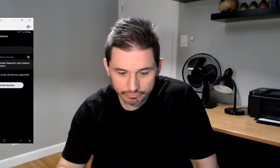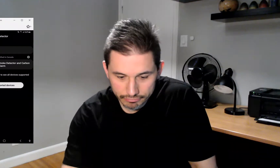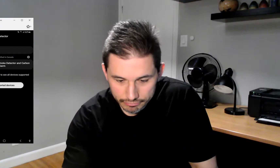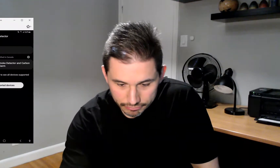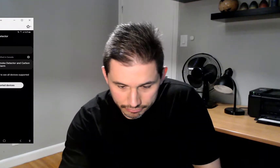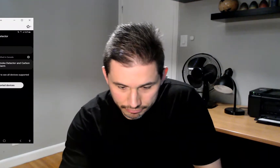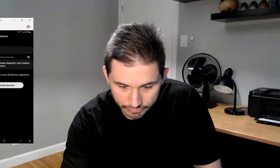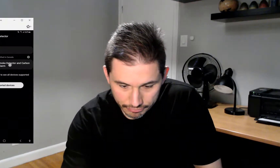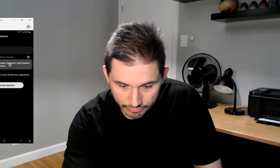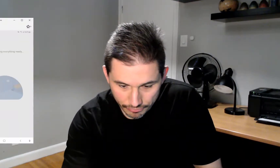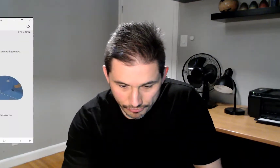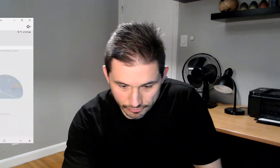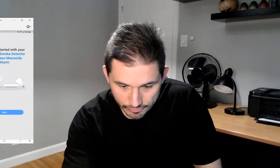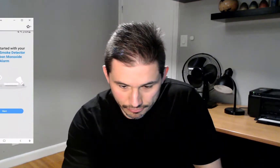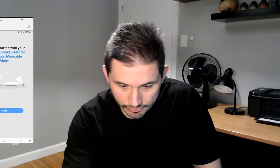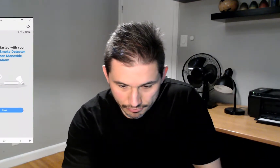And it uses Z combo.